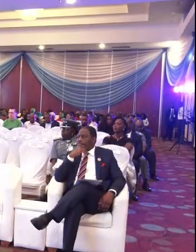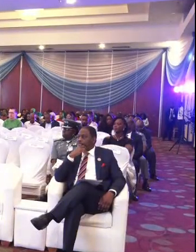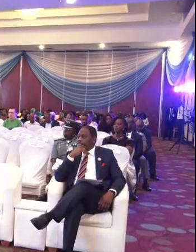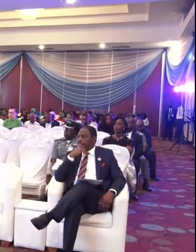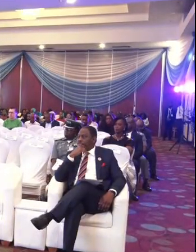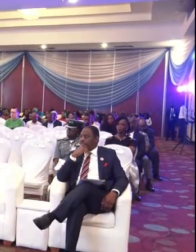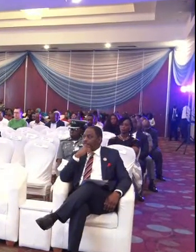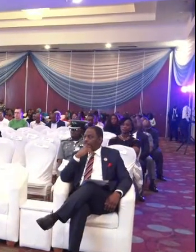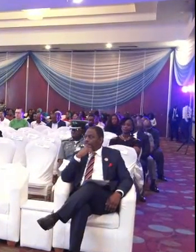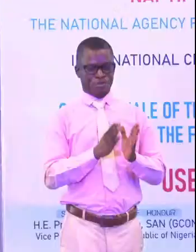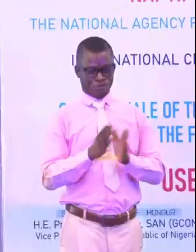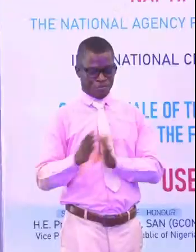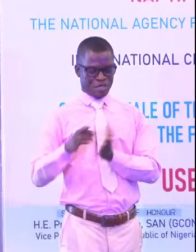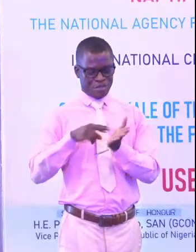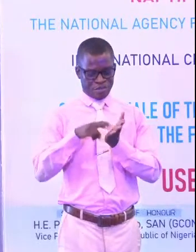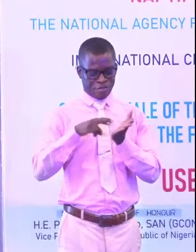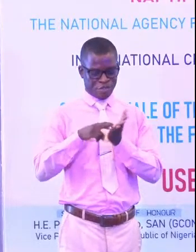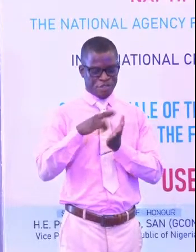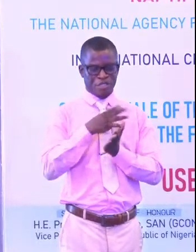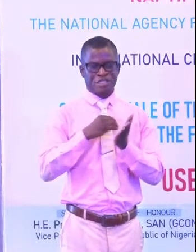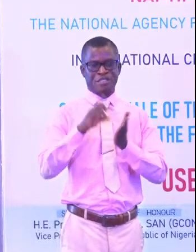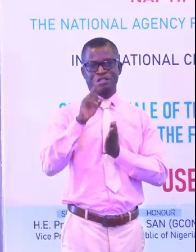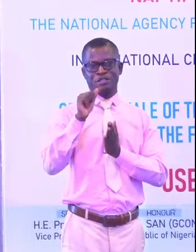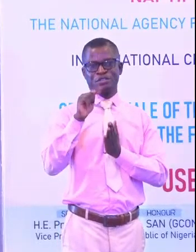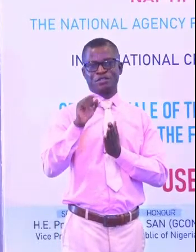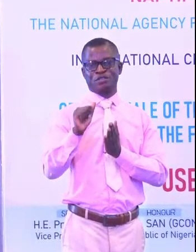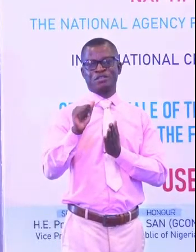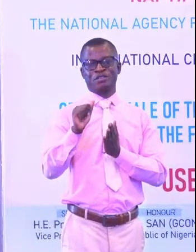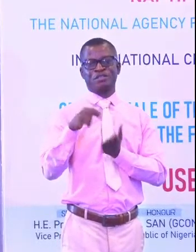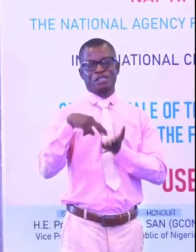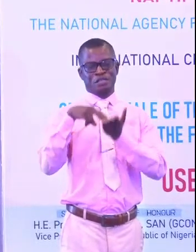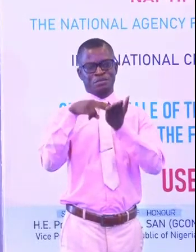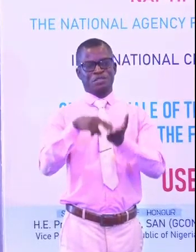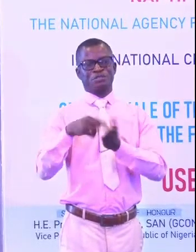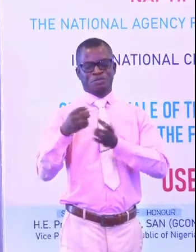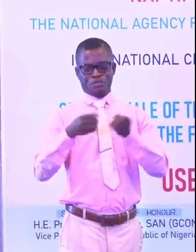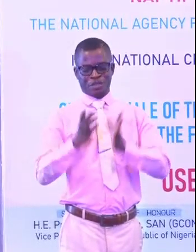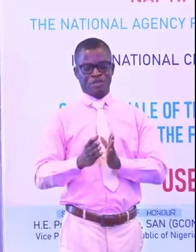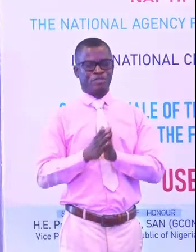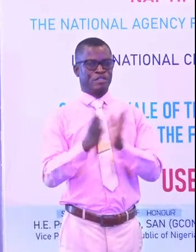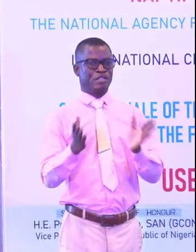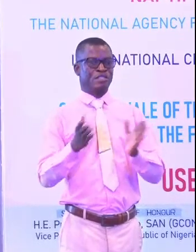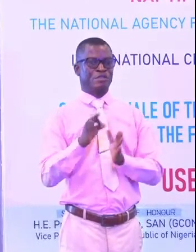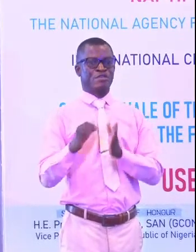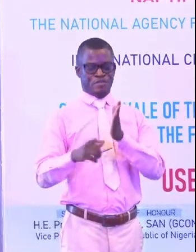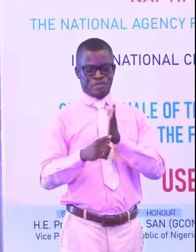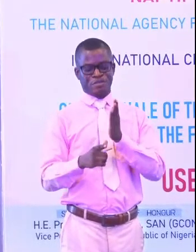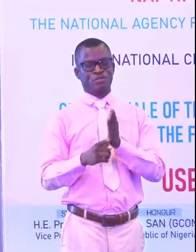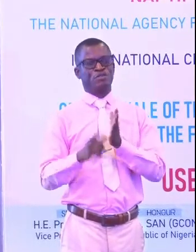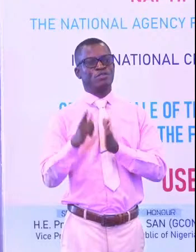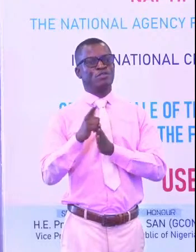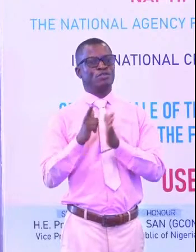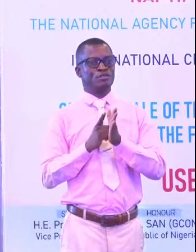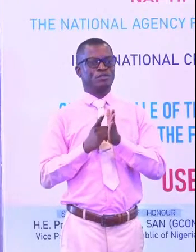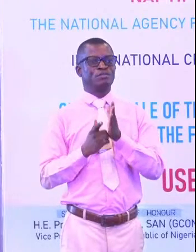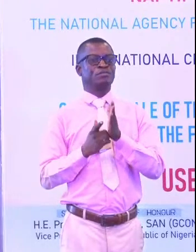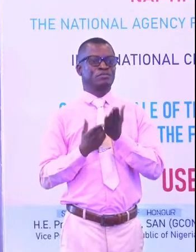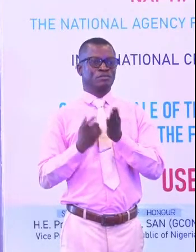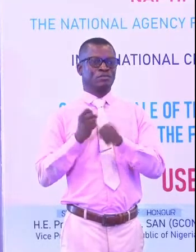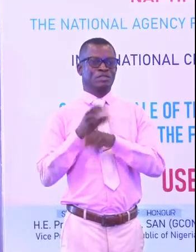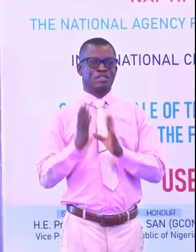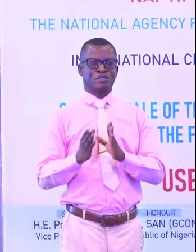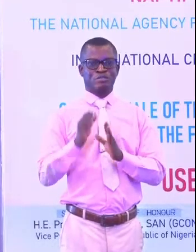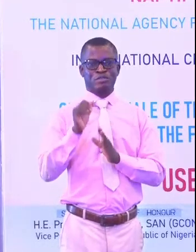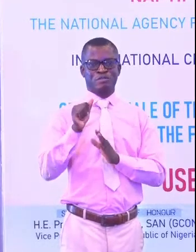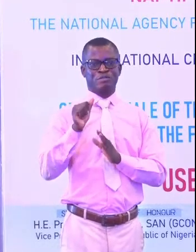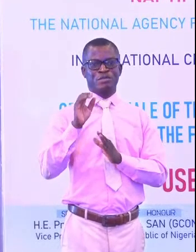Director of Planning, Research and Statistics, representing Director General of Legal Aid Council of Nigeria, Aliyu Bagudu